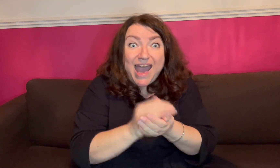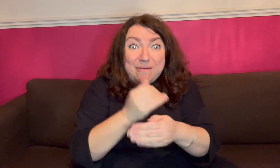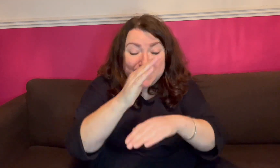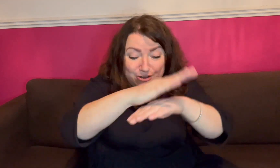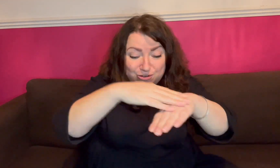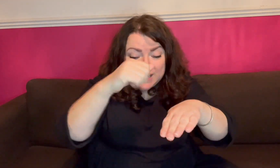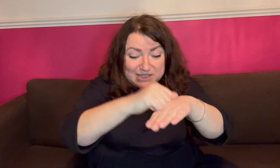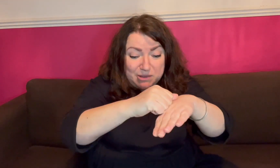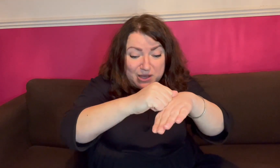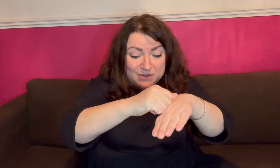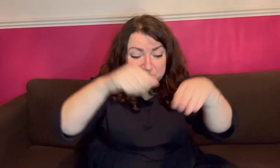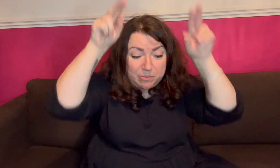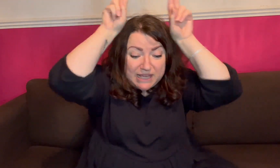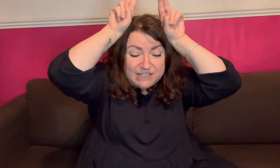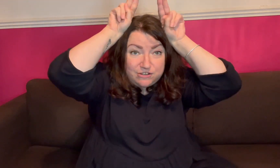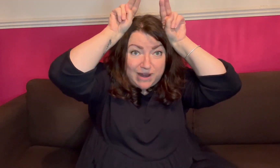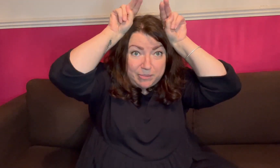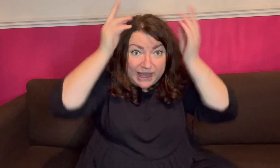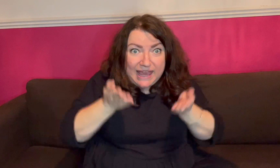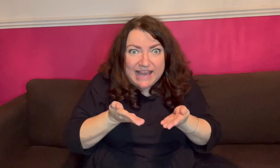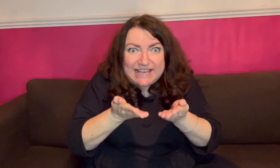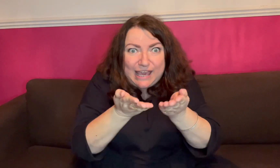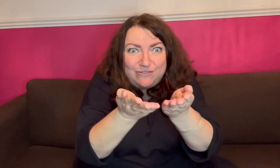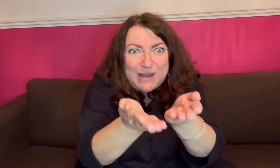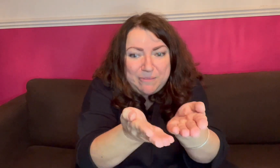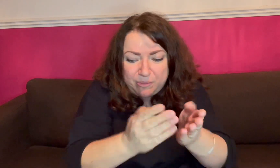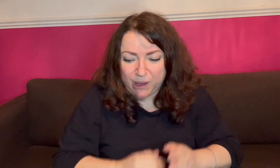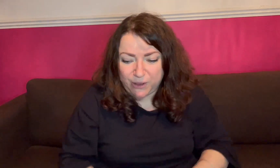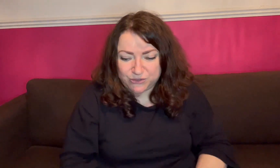"Happy Christmas," repeated Rabbit, giving him the parcel.